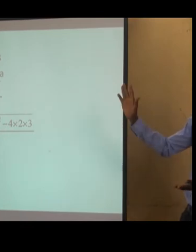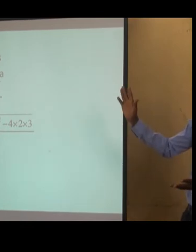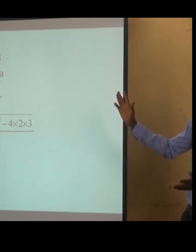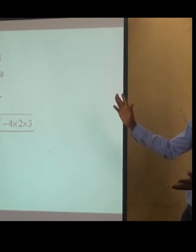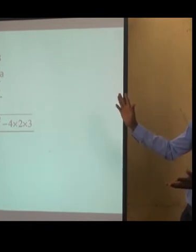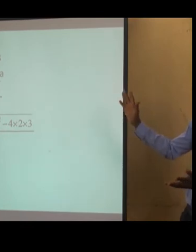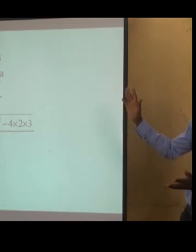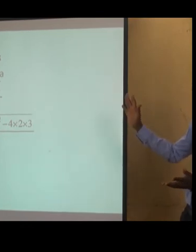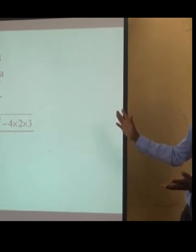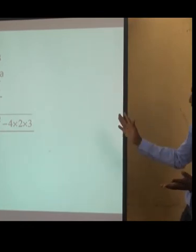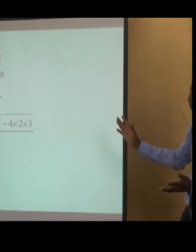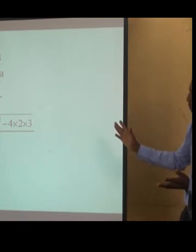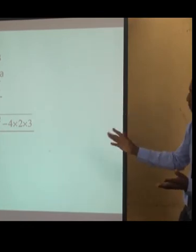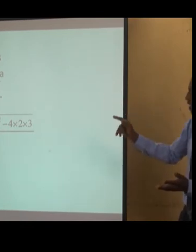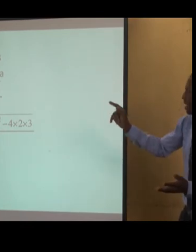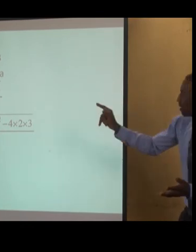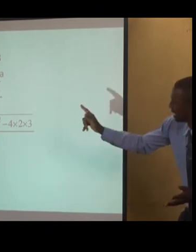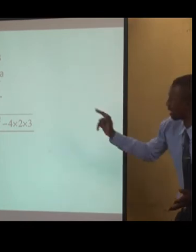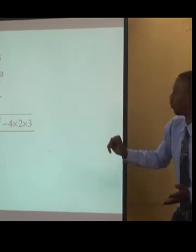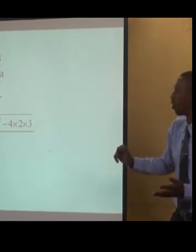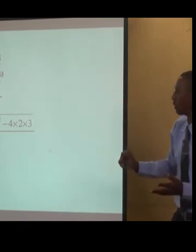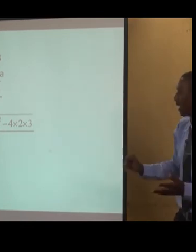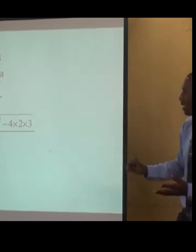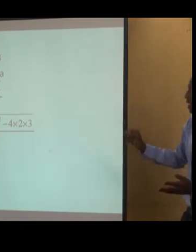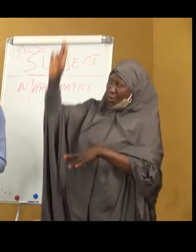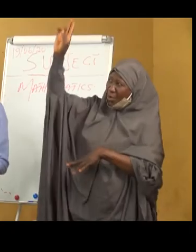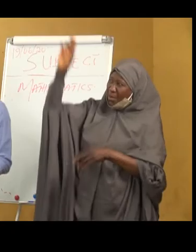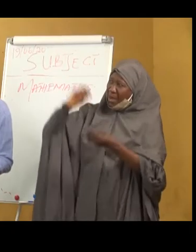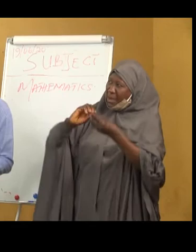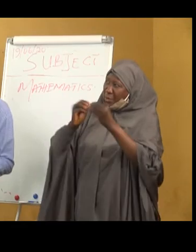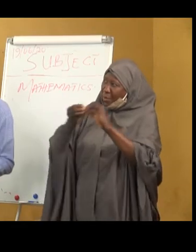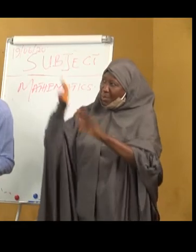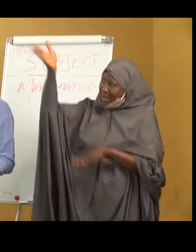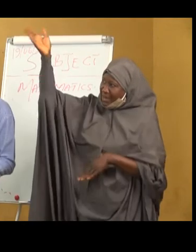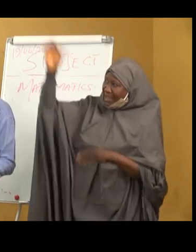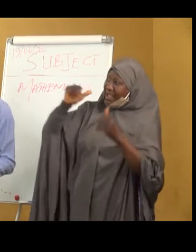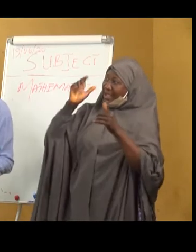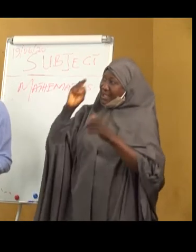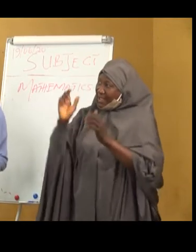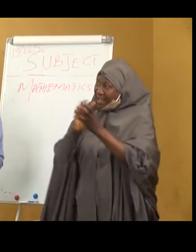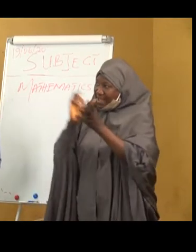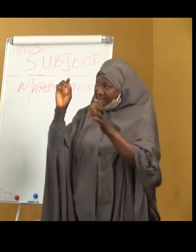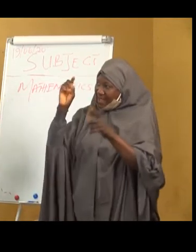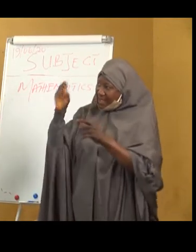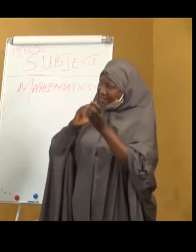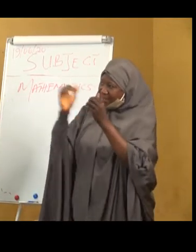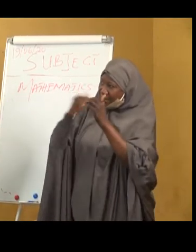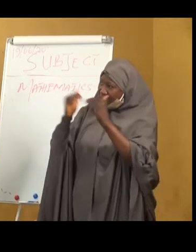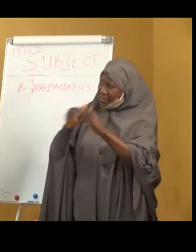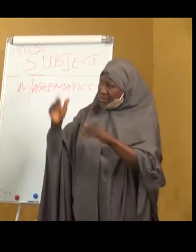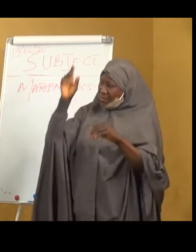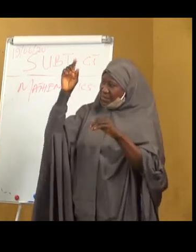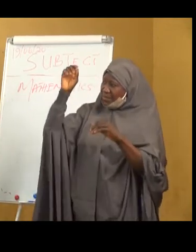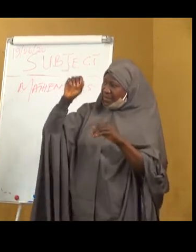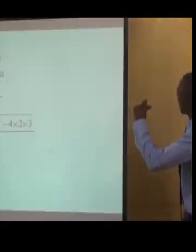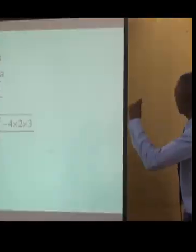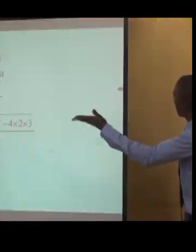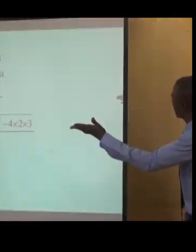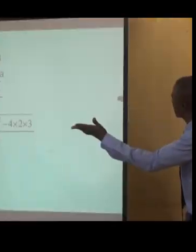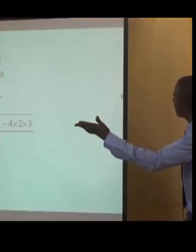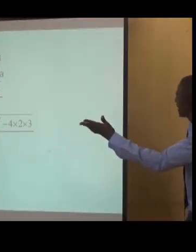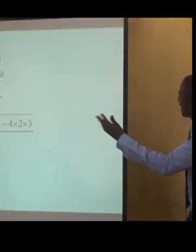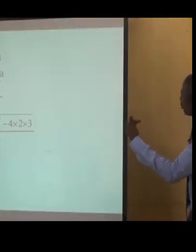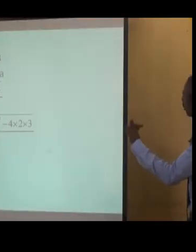a, b, and c in the formula. X is equals to b we already have